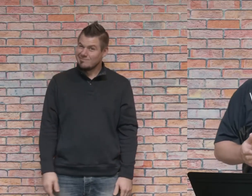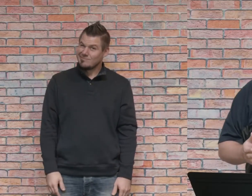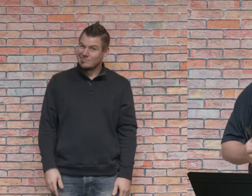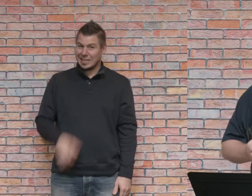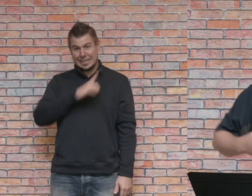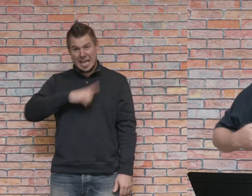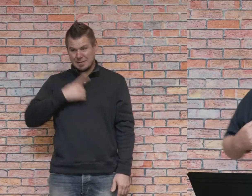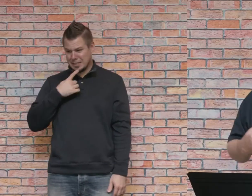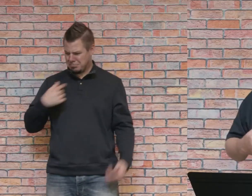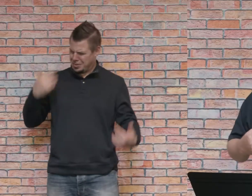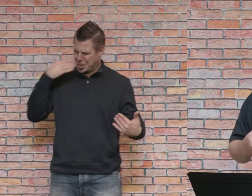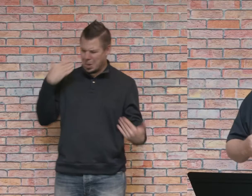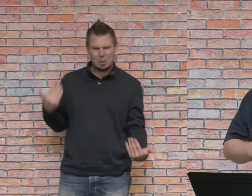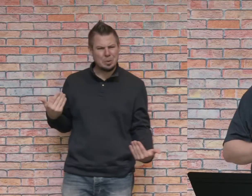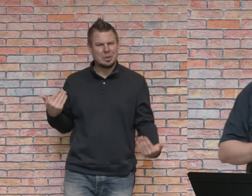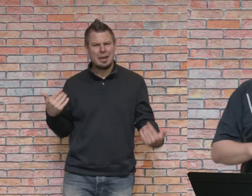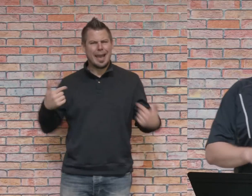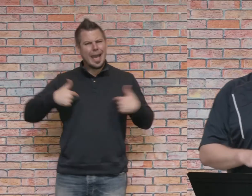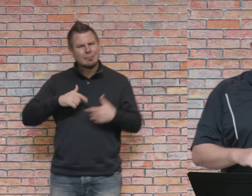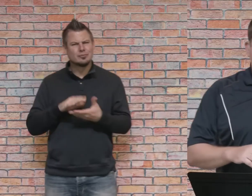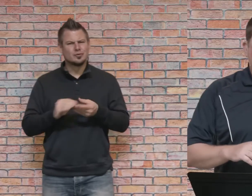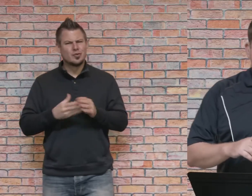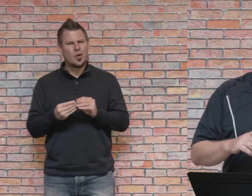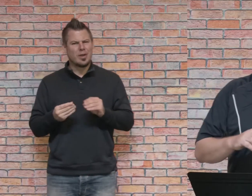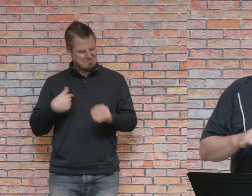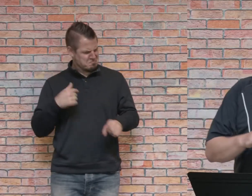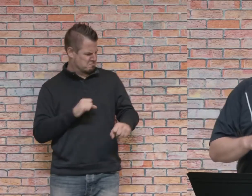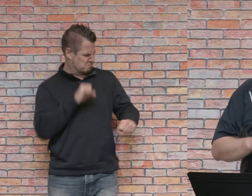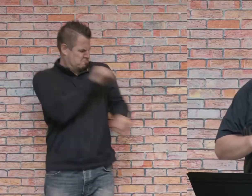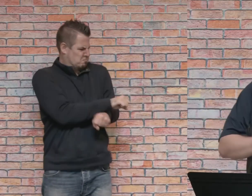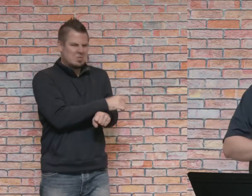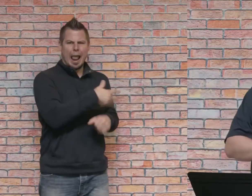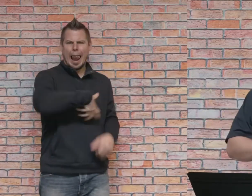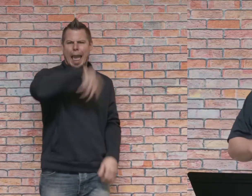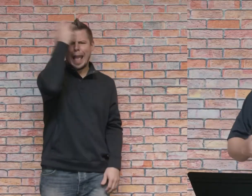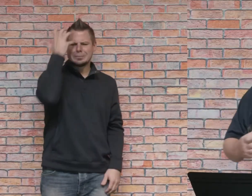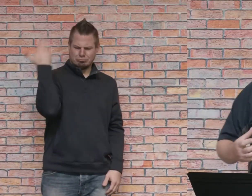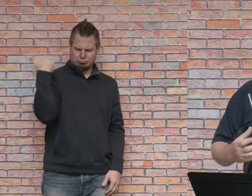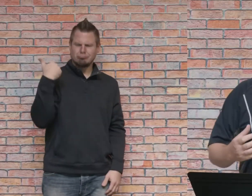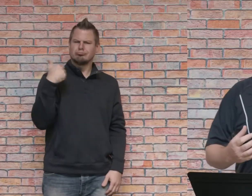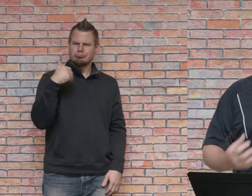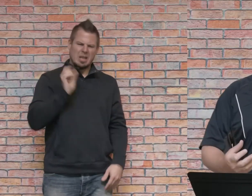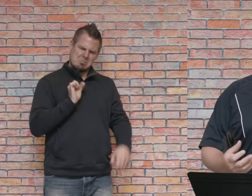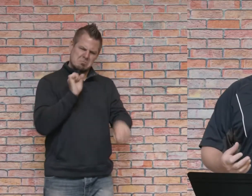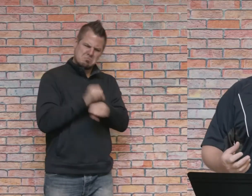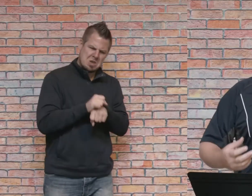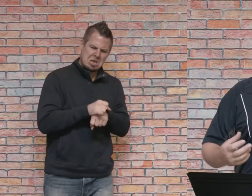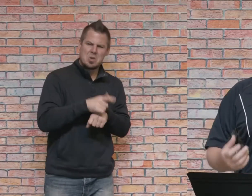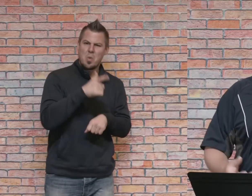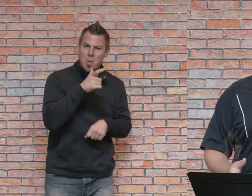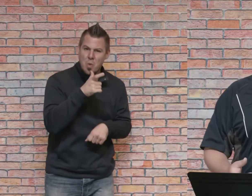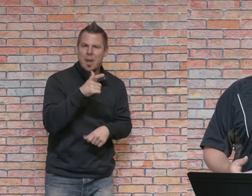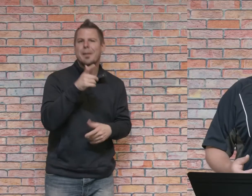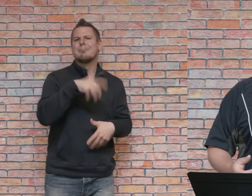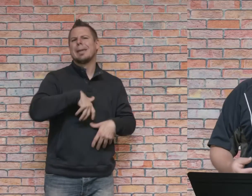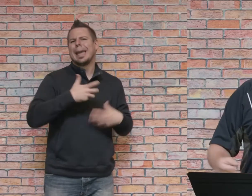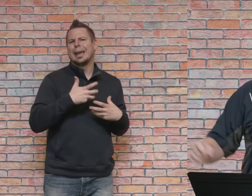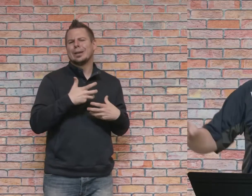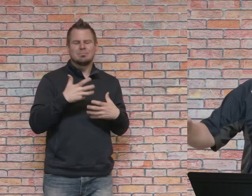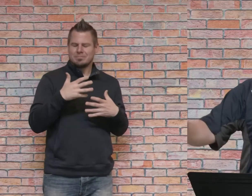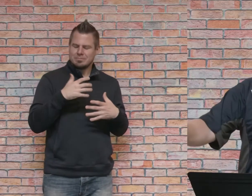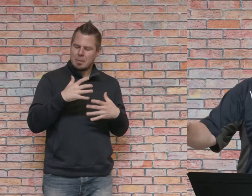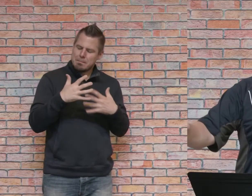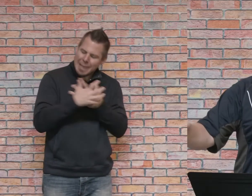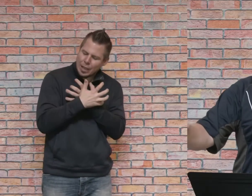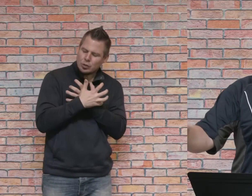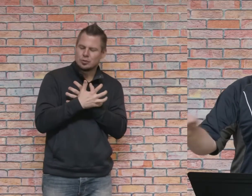know what? I have a story. I've conquered lions. I've conquered bears. I've done this, and God has been with me, and I